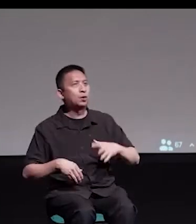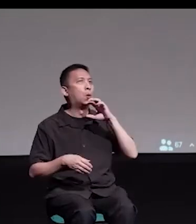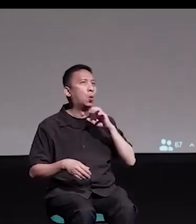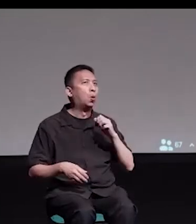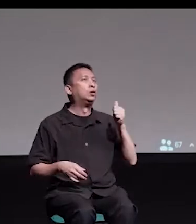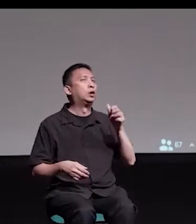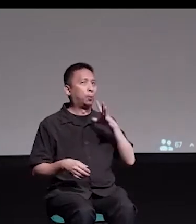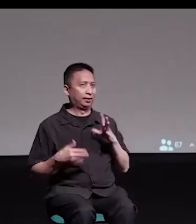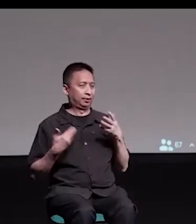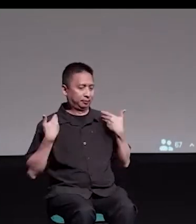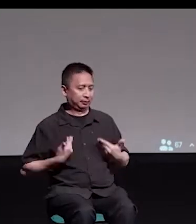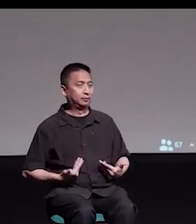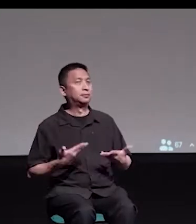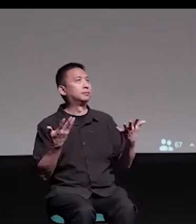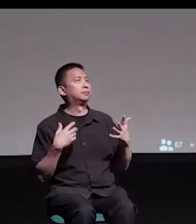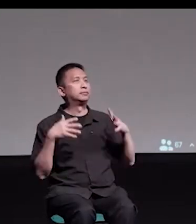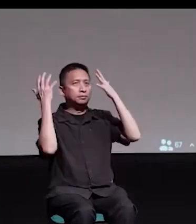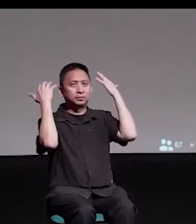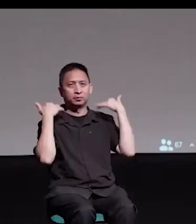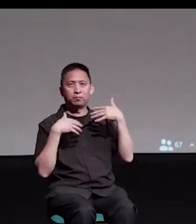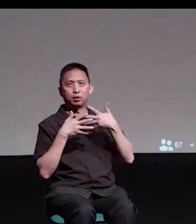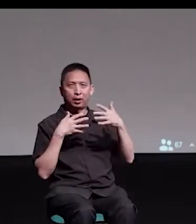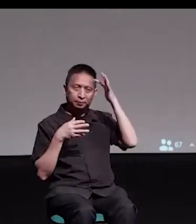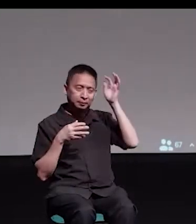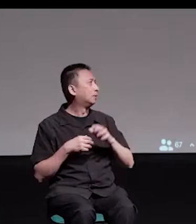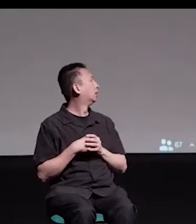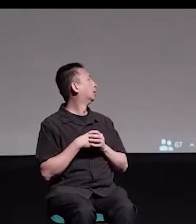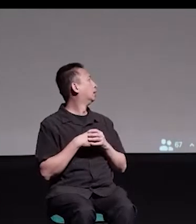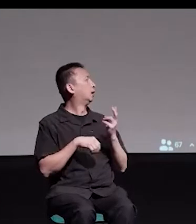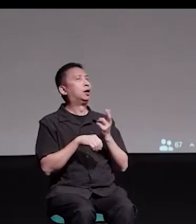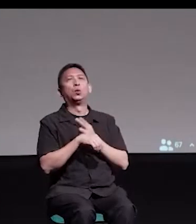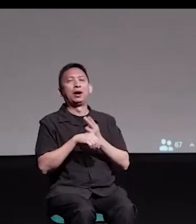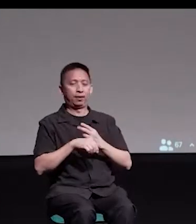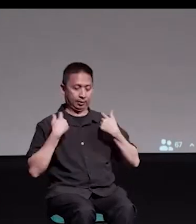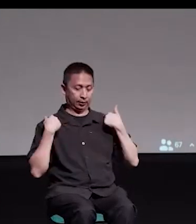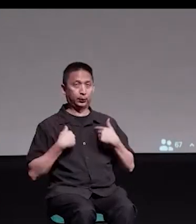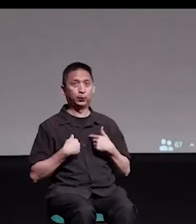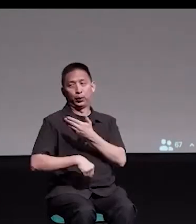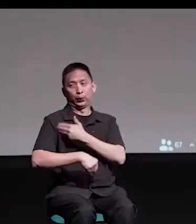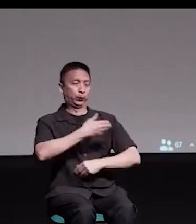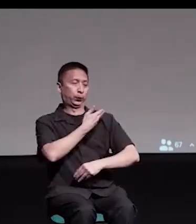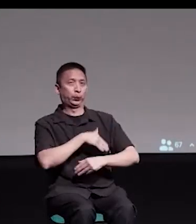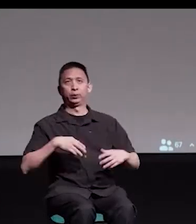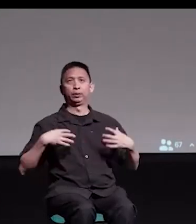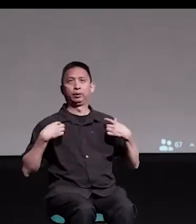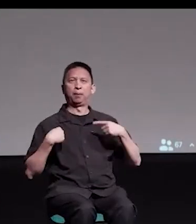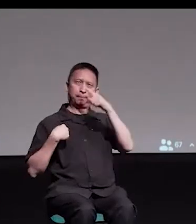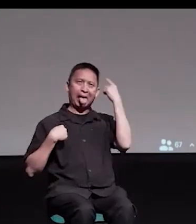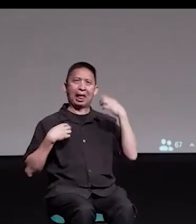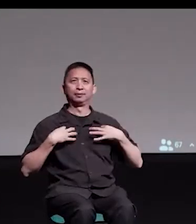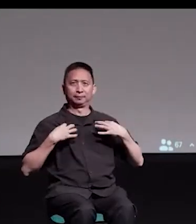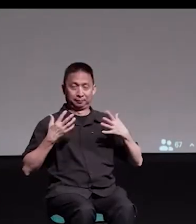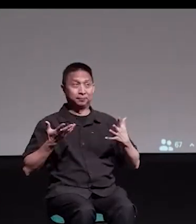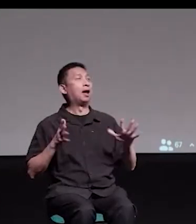older woman with wavy gray hair, wearing a sleeveless black top. And yes, thank you very